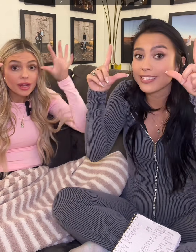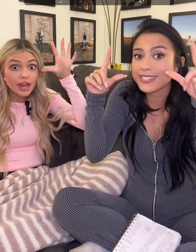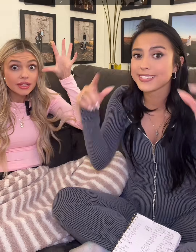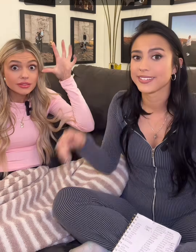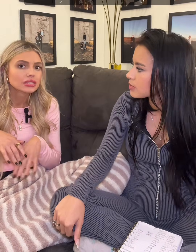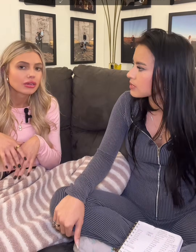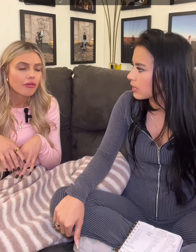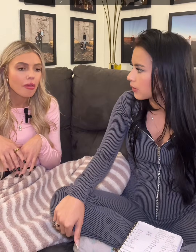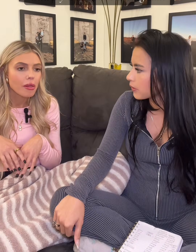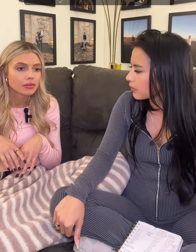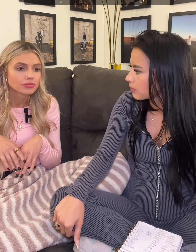Surprise. Scared.